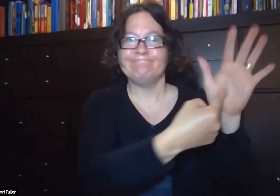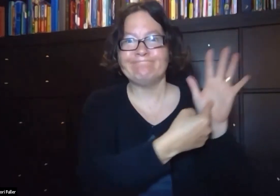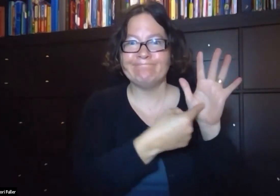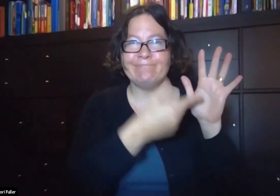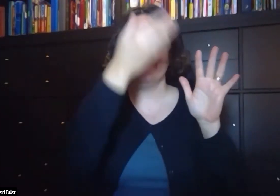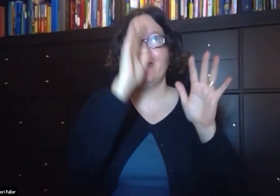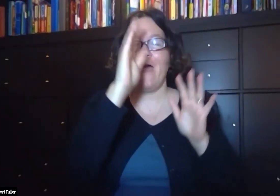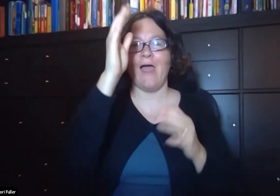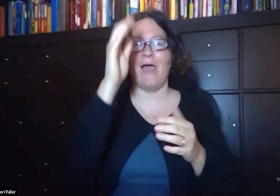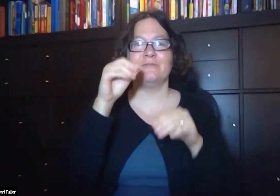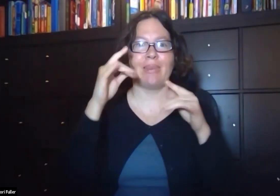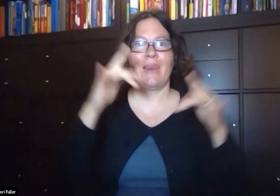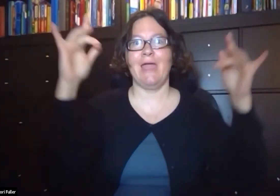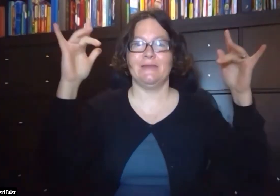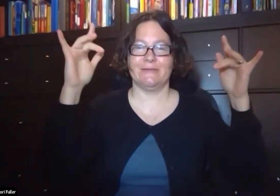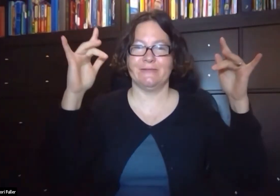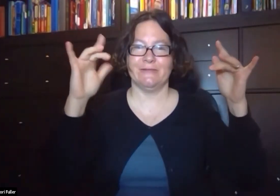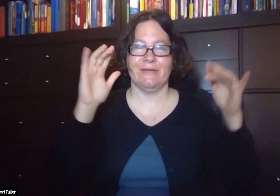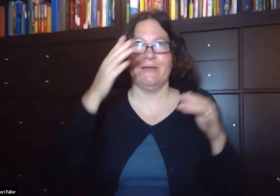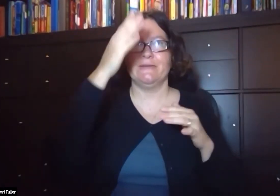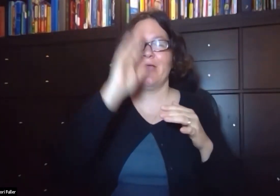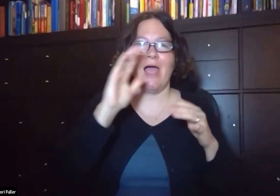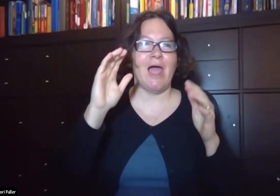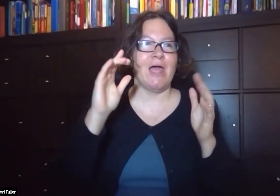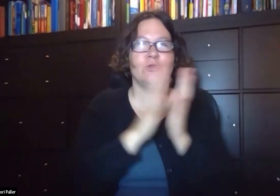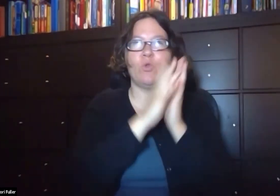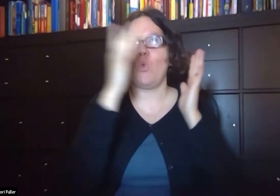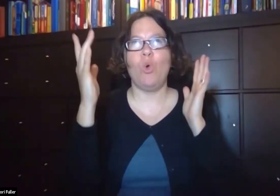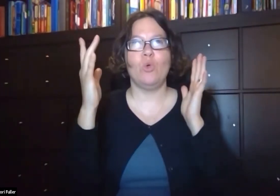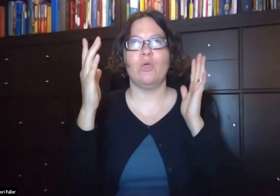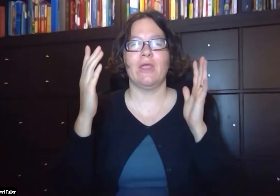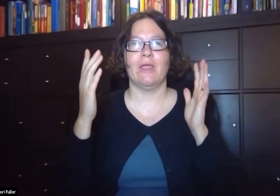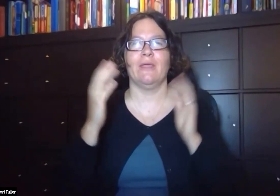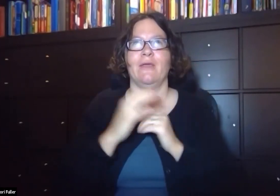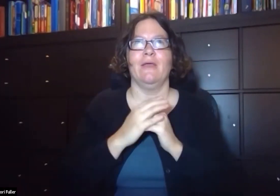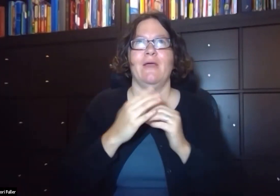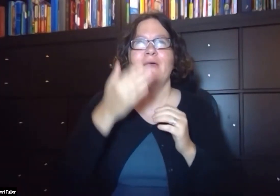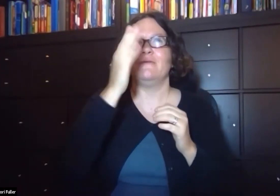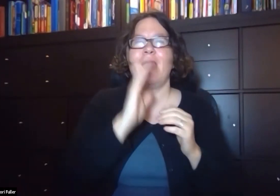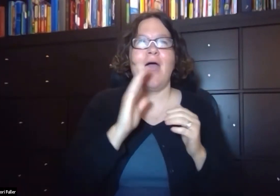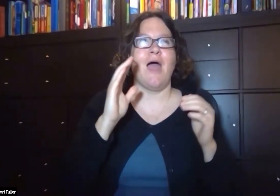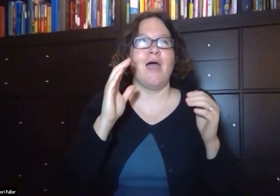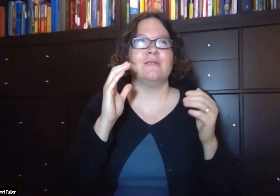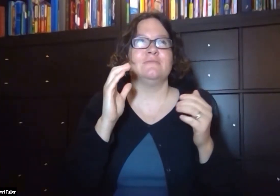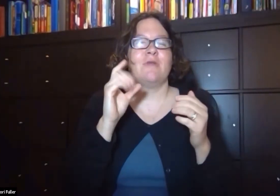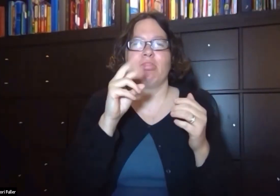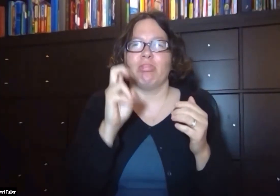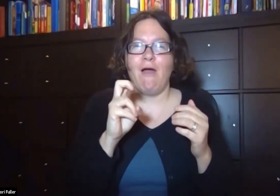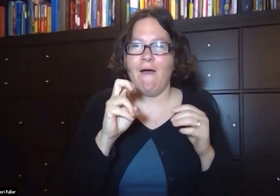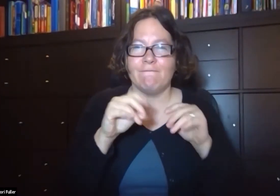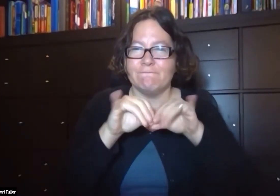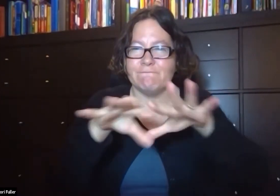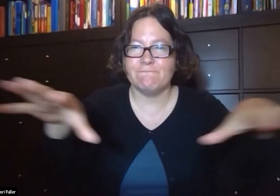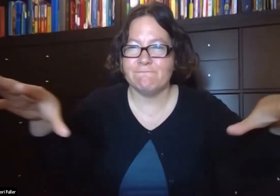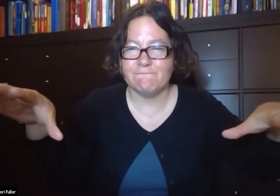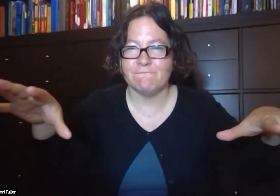one day of rest, so that when Monday rolls around, that we feel renewed and refreshed to make our, to feel light and to show God's